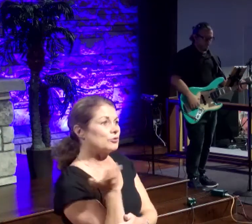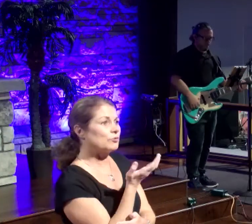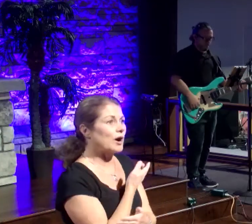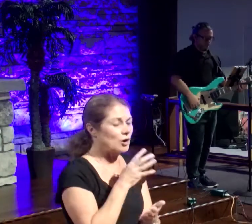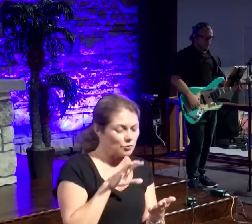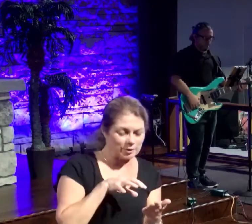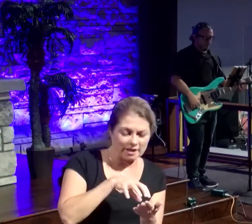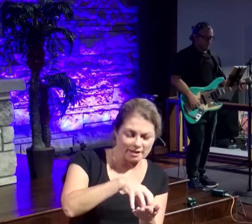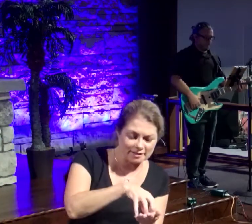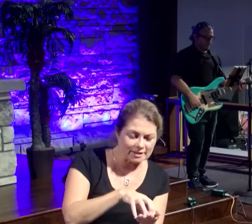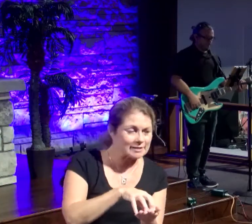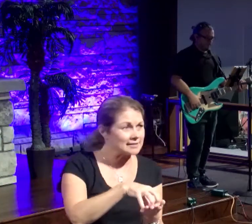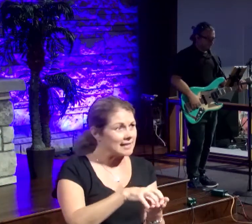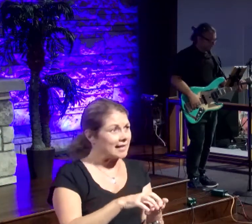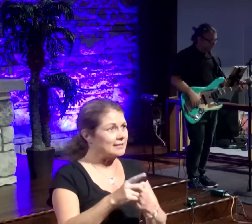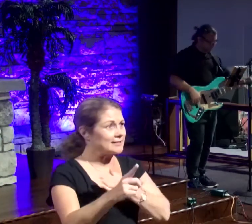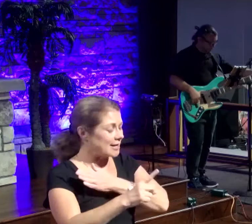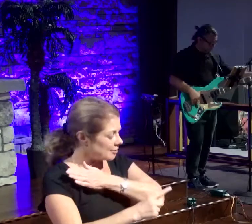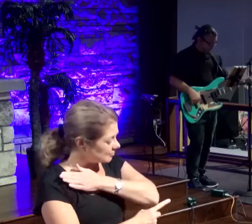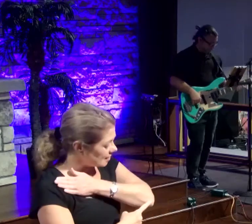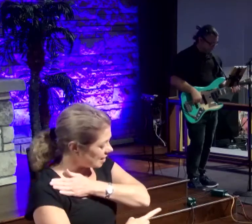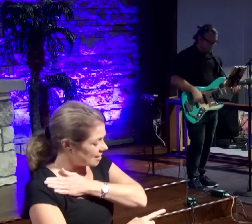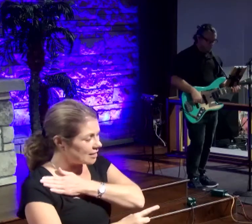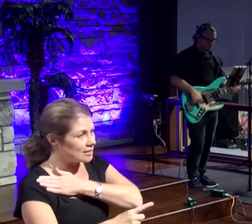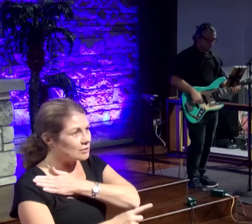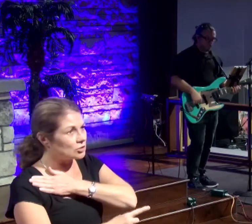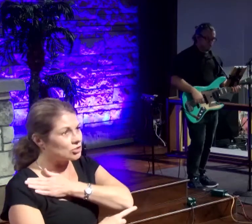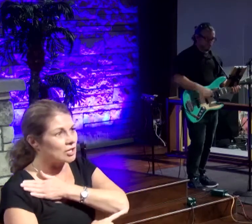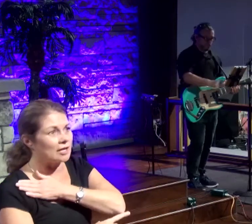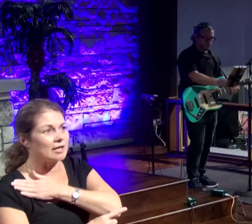sing. In our weakness and